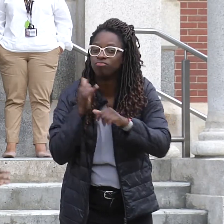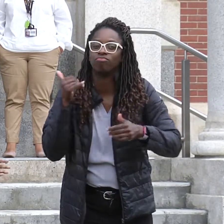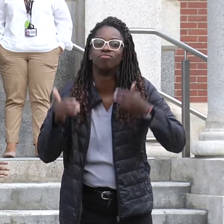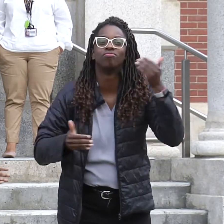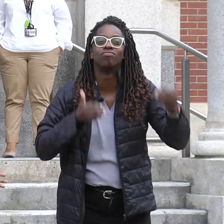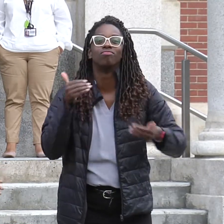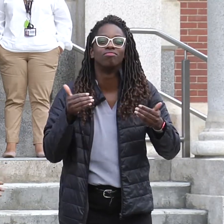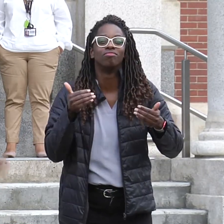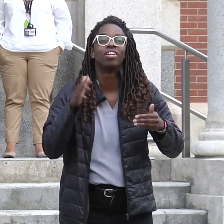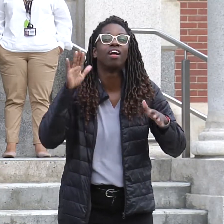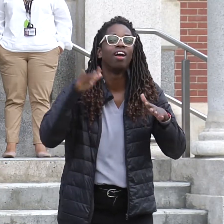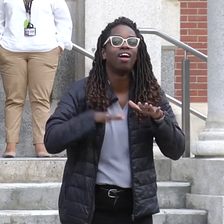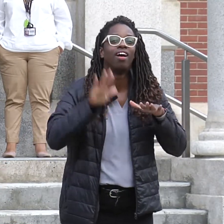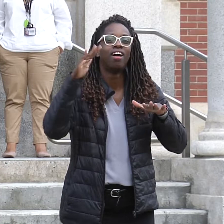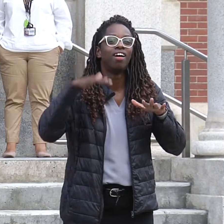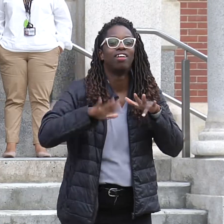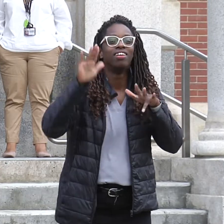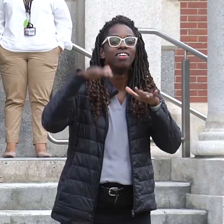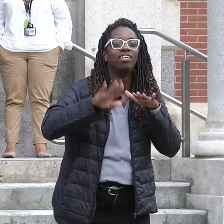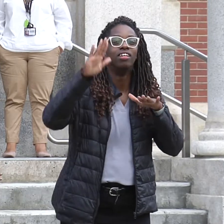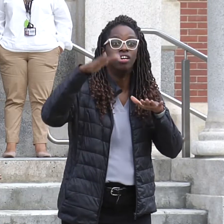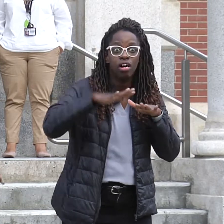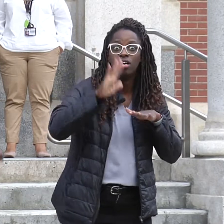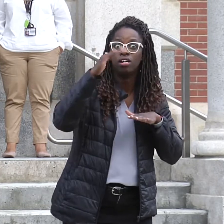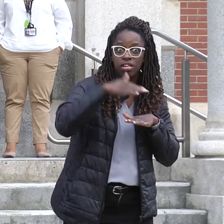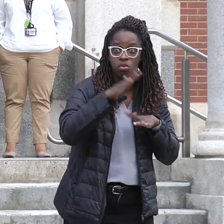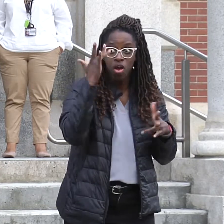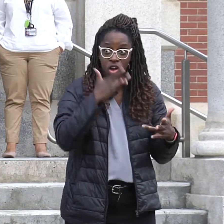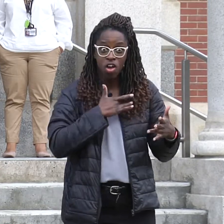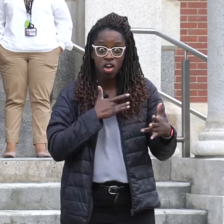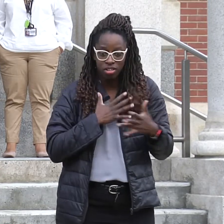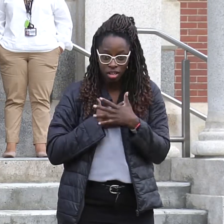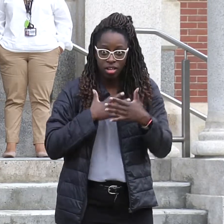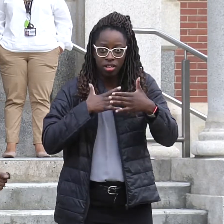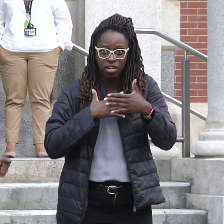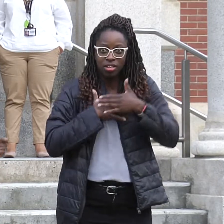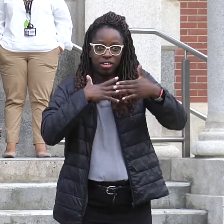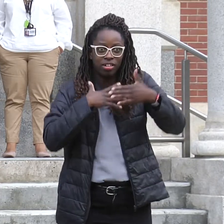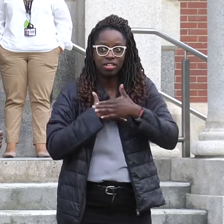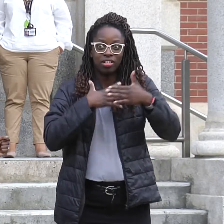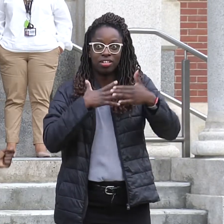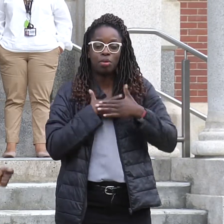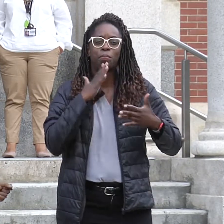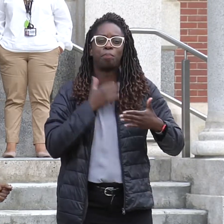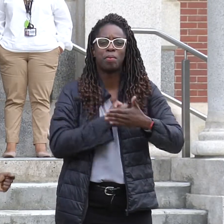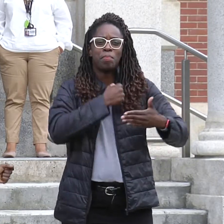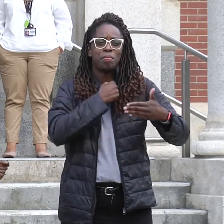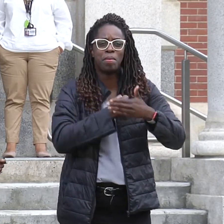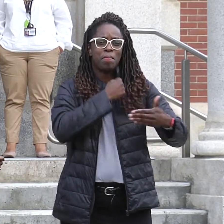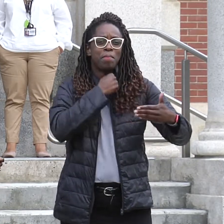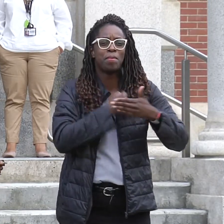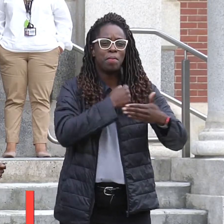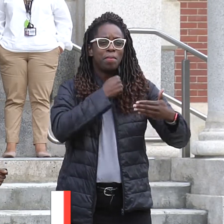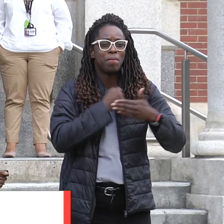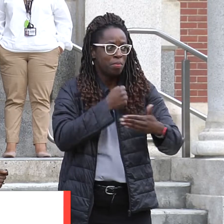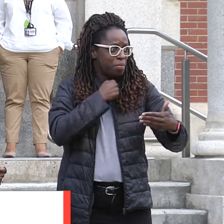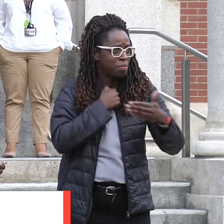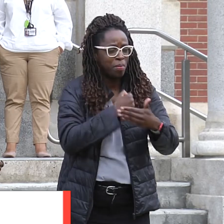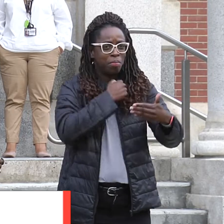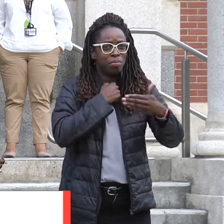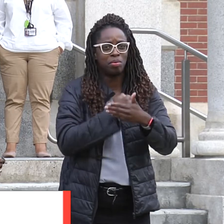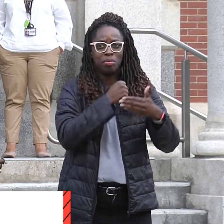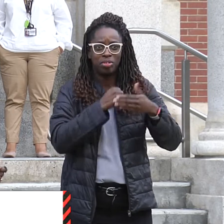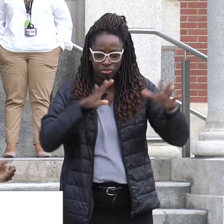our individual hearts beat in the same room. Together, boom, boom, boom. Together, boom,